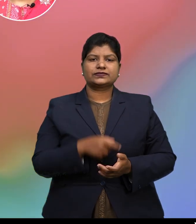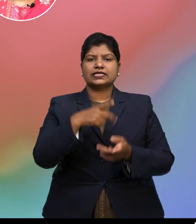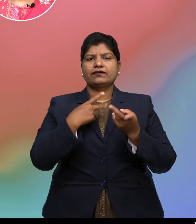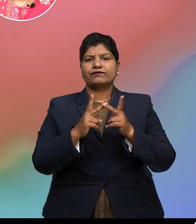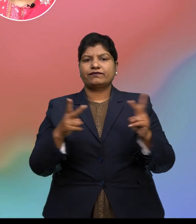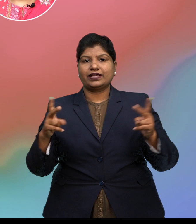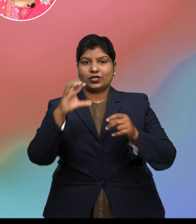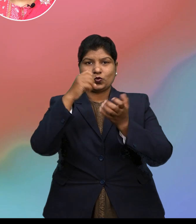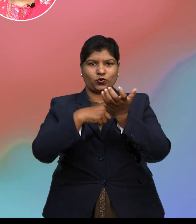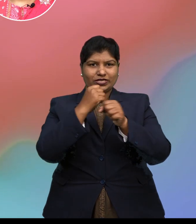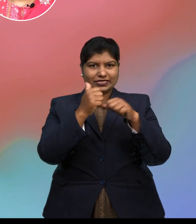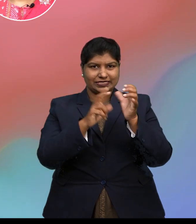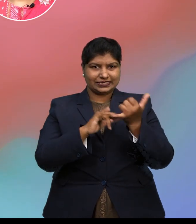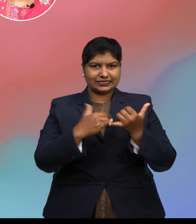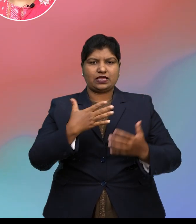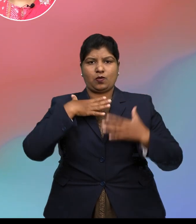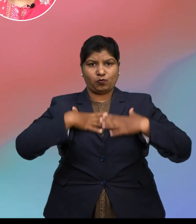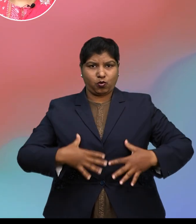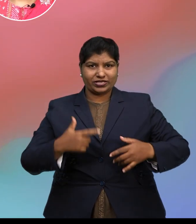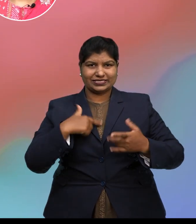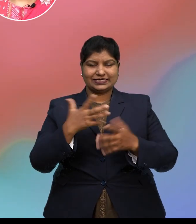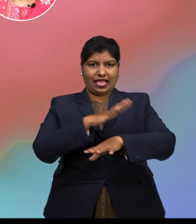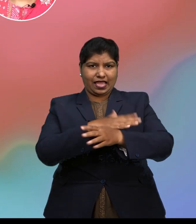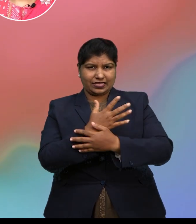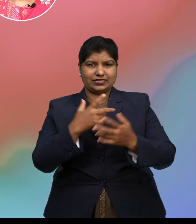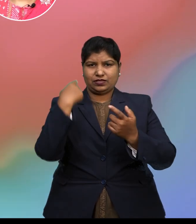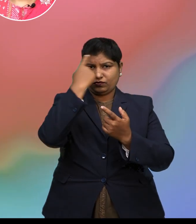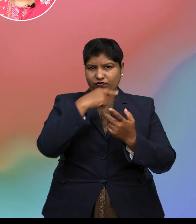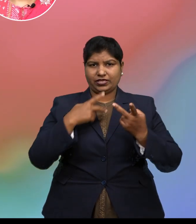various organs of the fetus